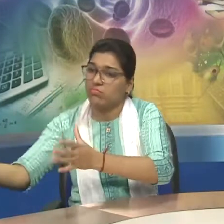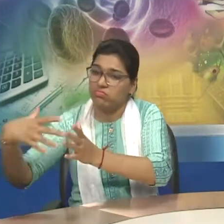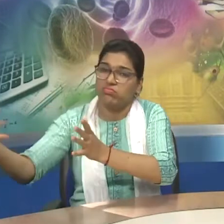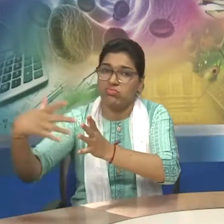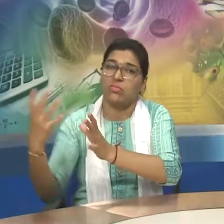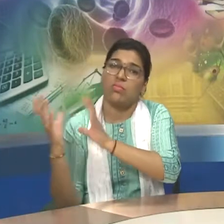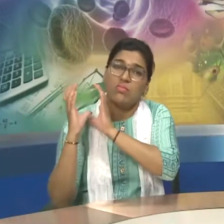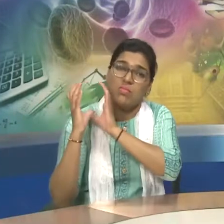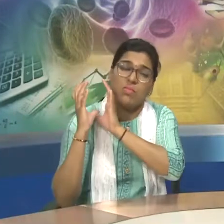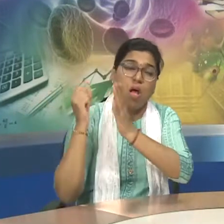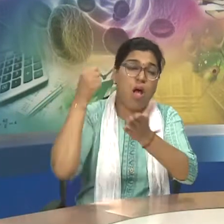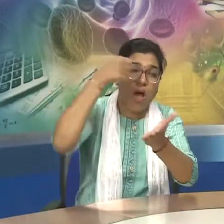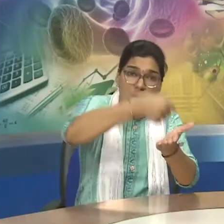fodder